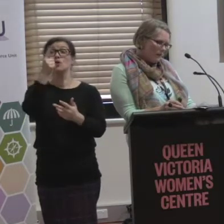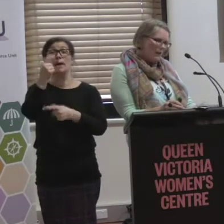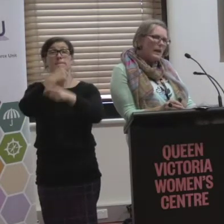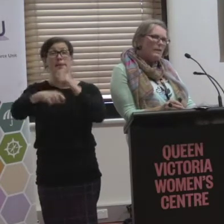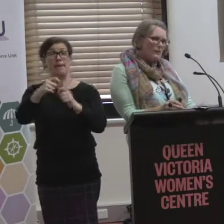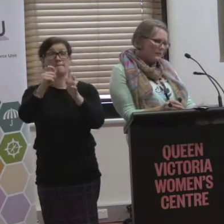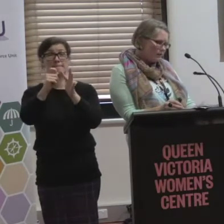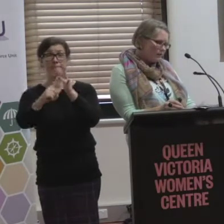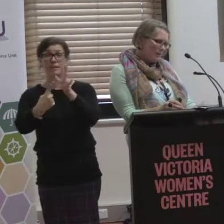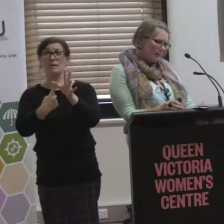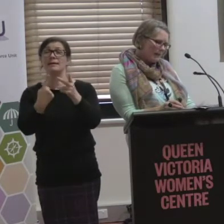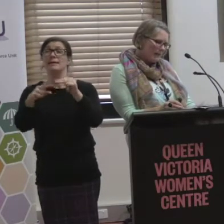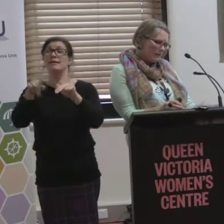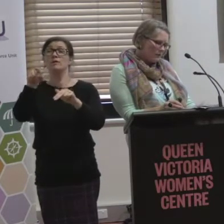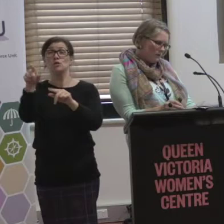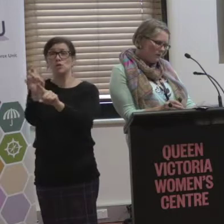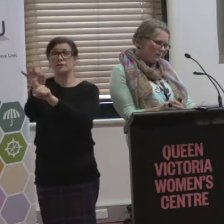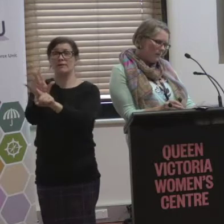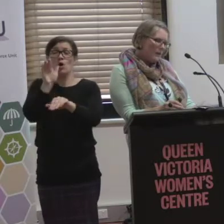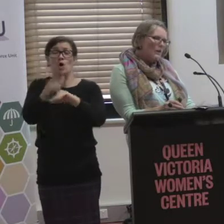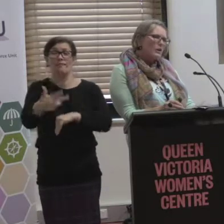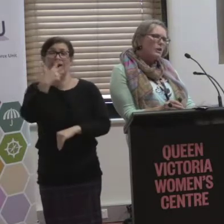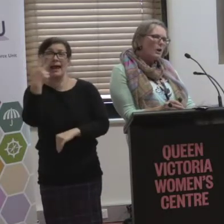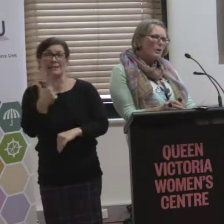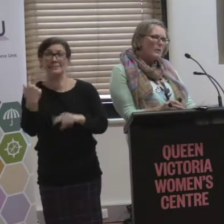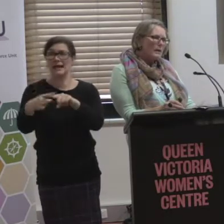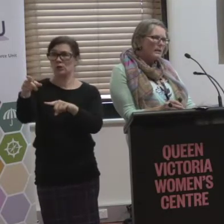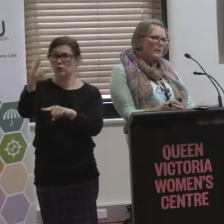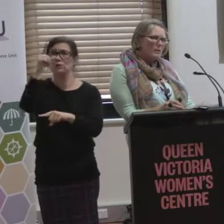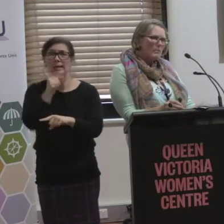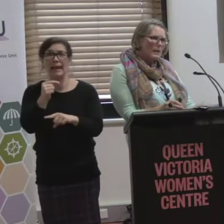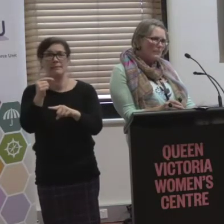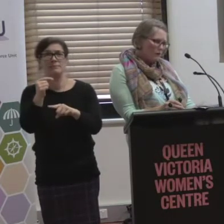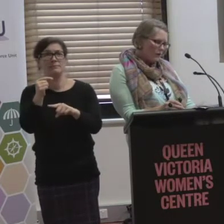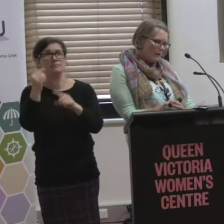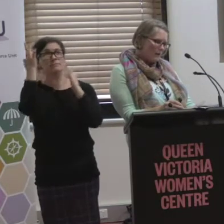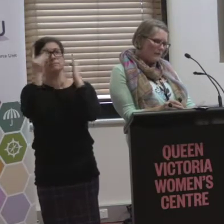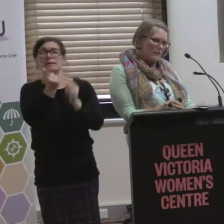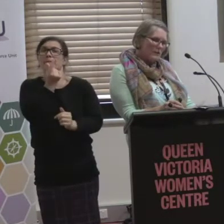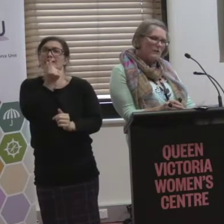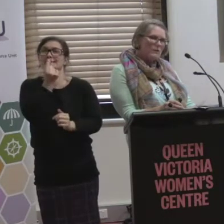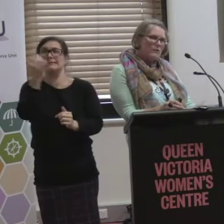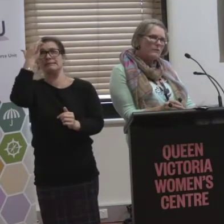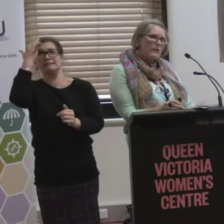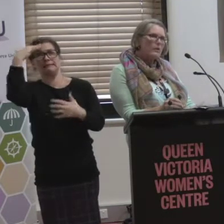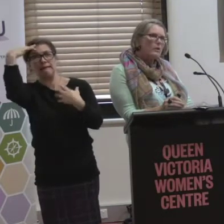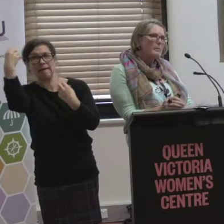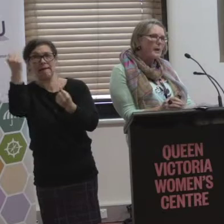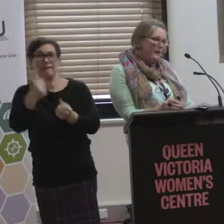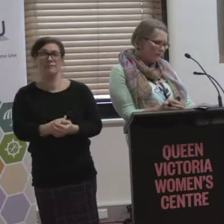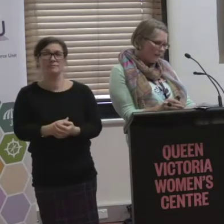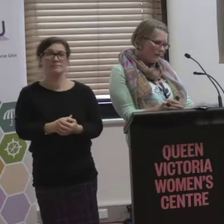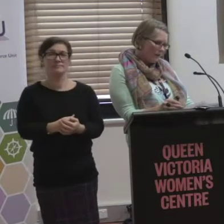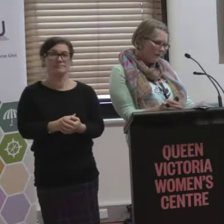in Victoria and you have decision-making capacity to do so. You can only make an enduring power of attorney appointment for yourself and not